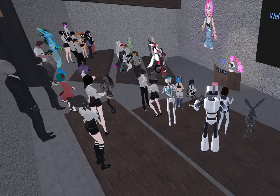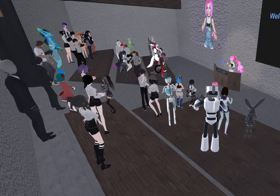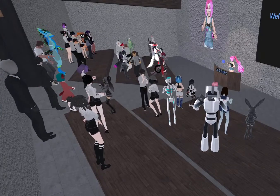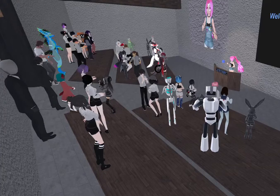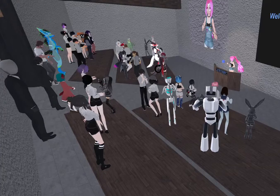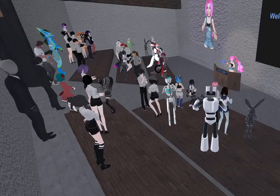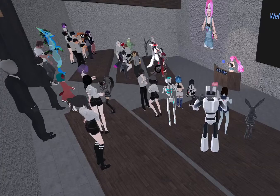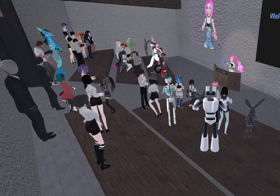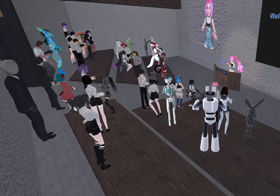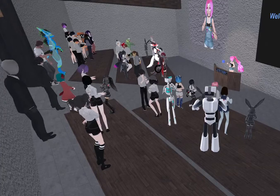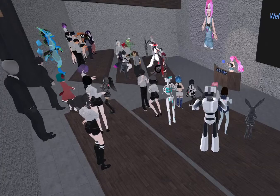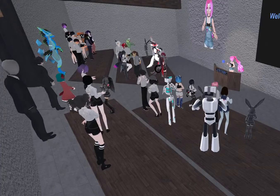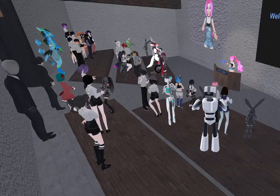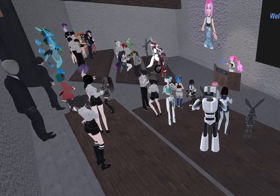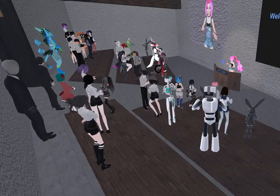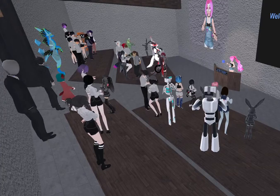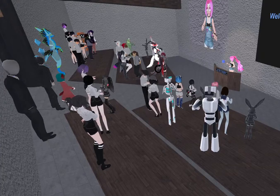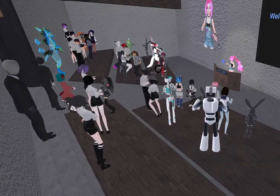I